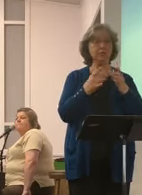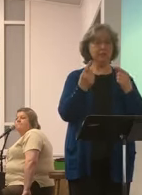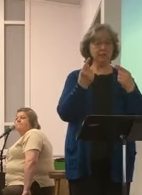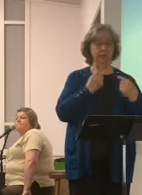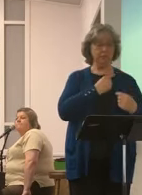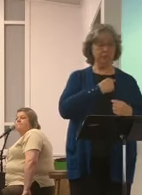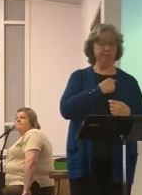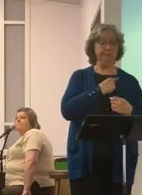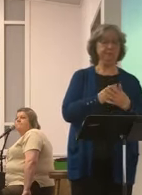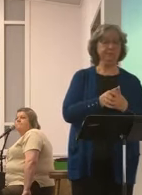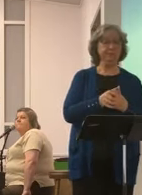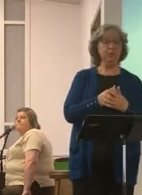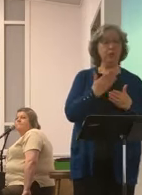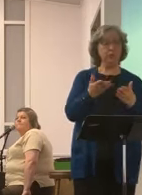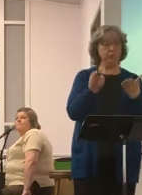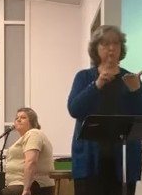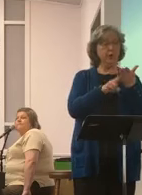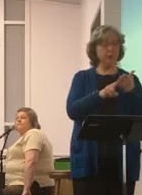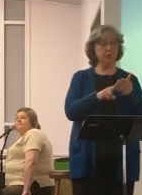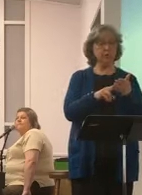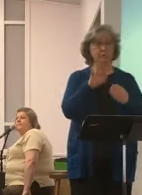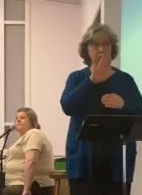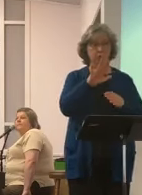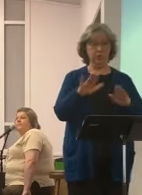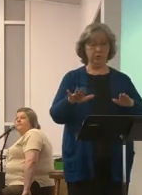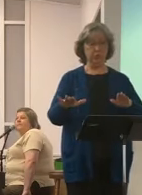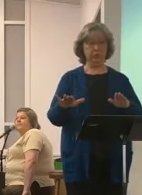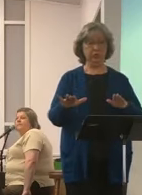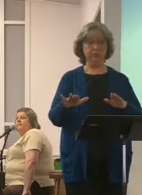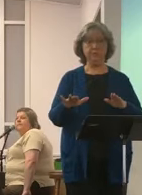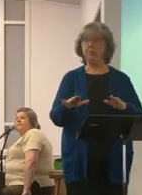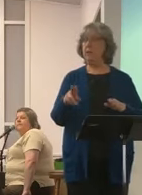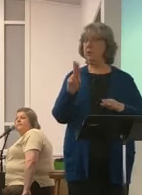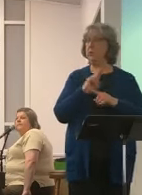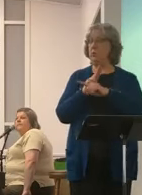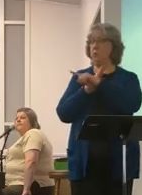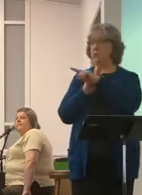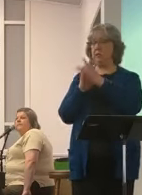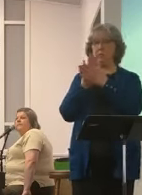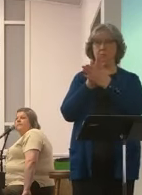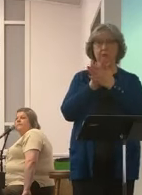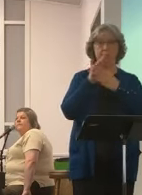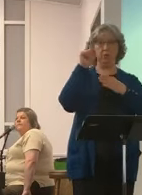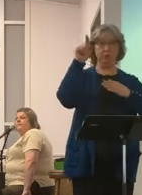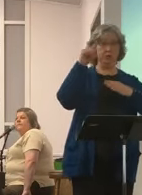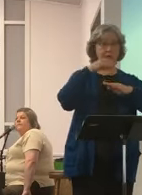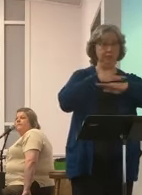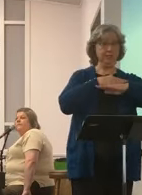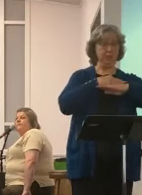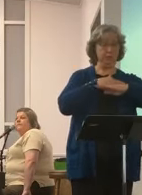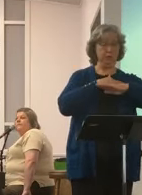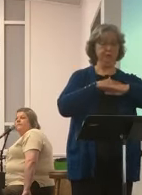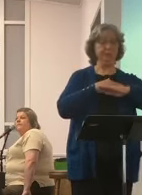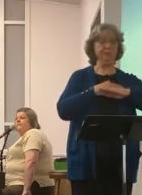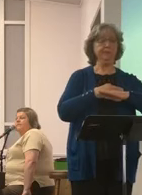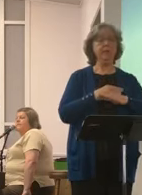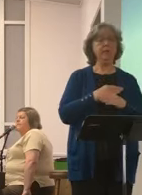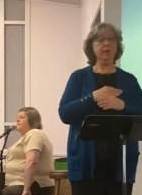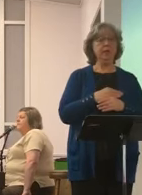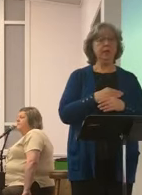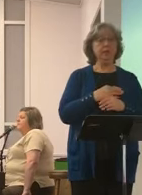years. You can pre-register your children using these sheets that are out on the foyer table out there.